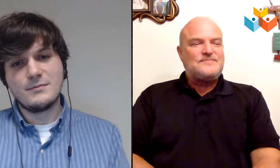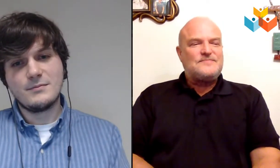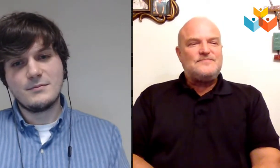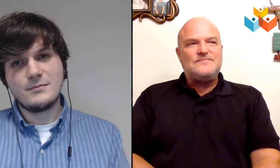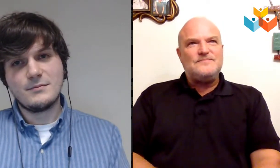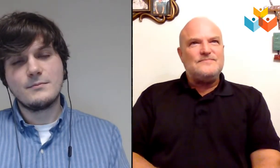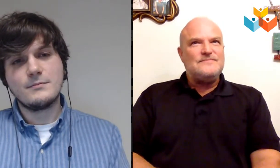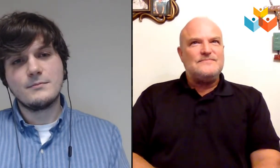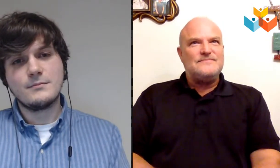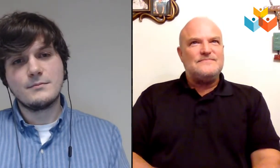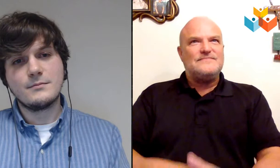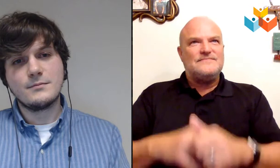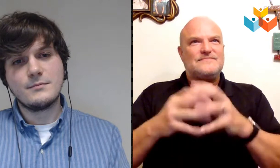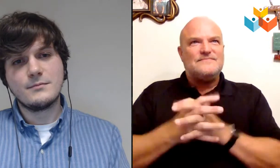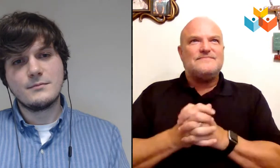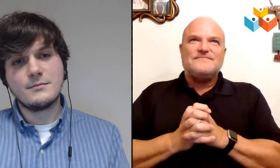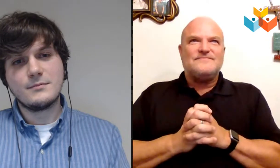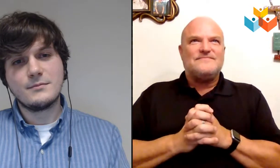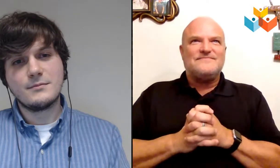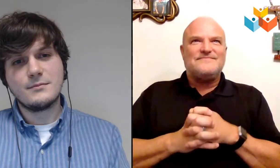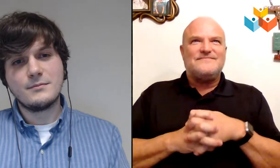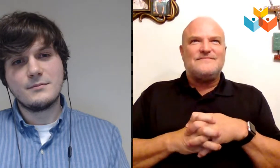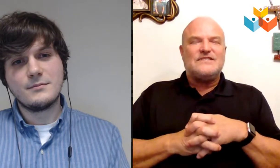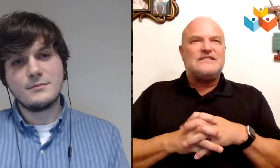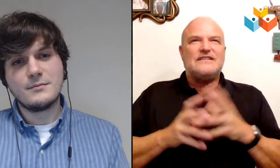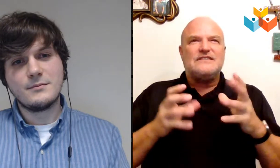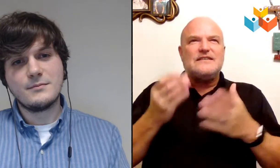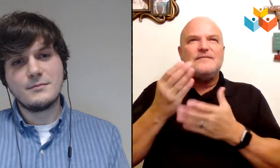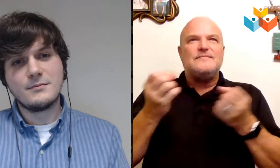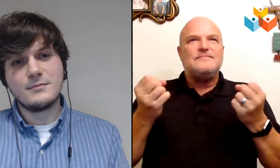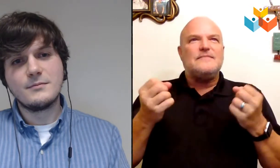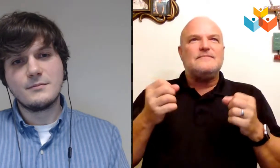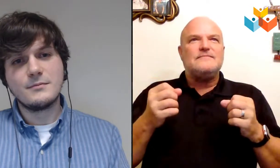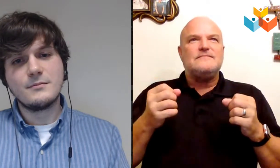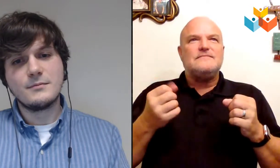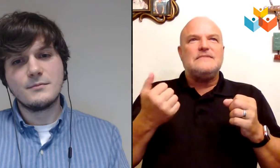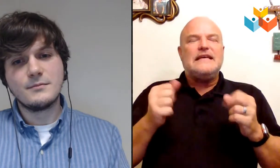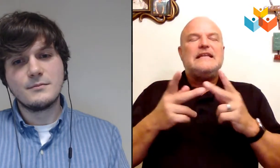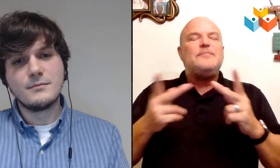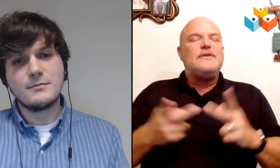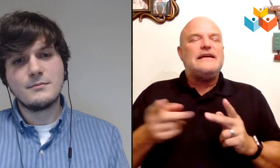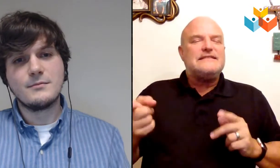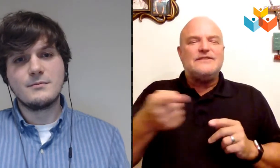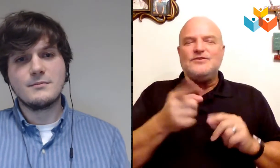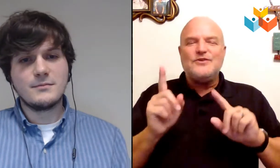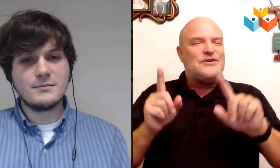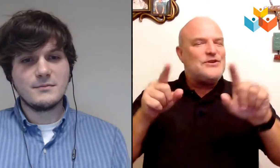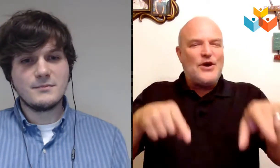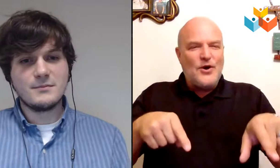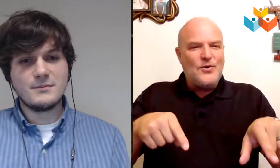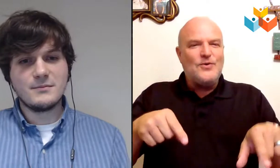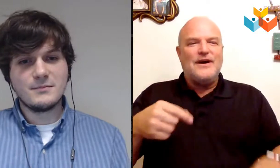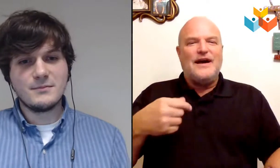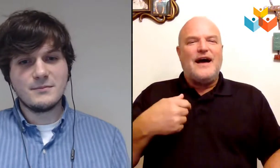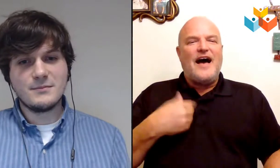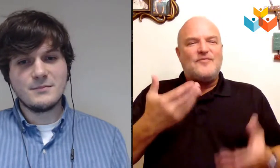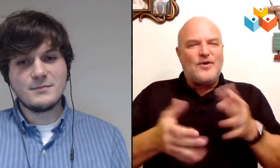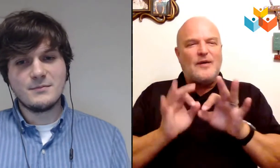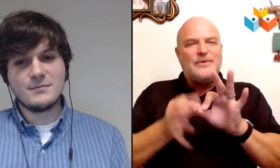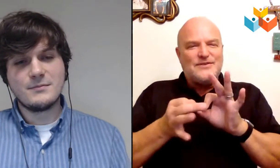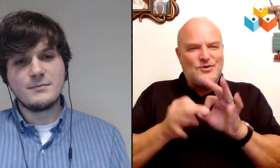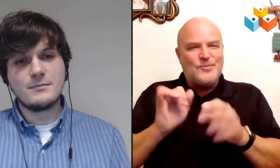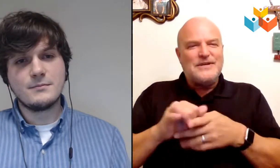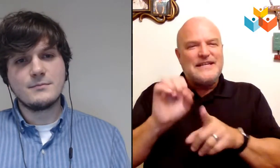Just any place that you can go,